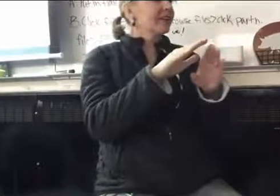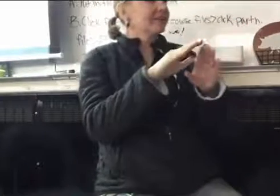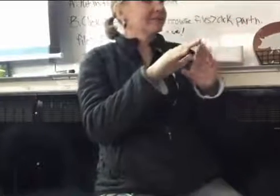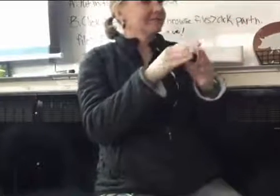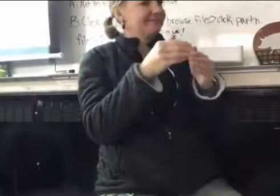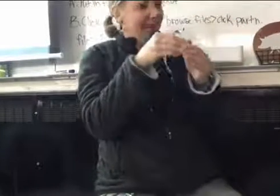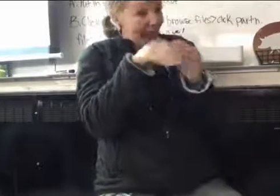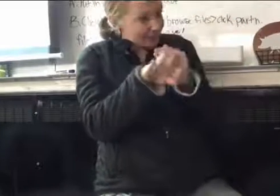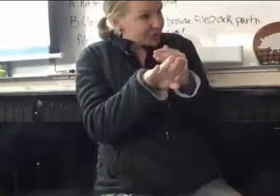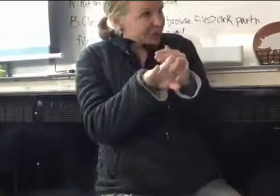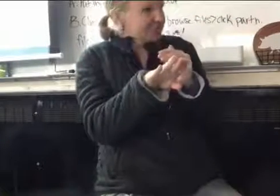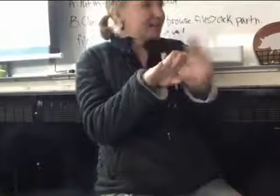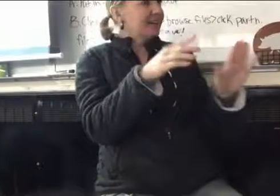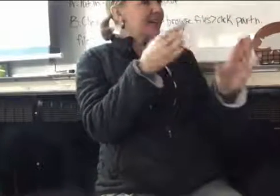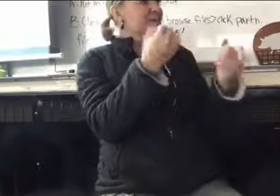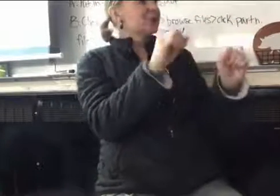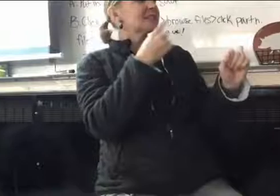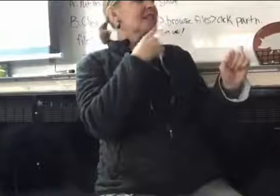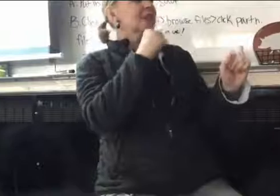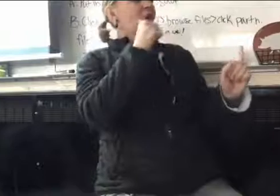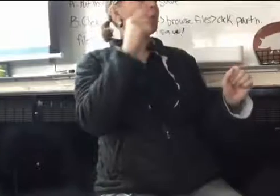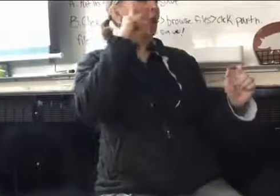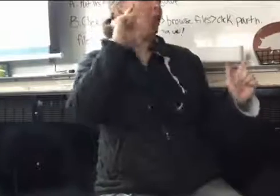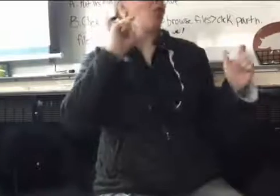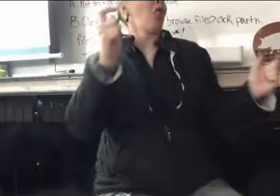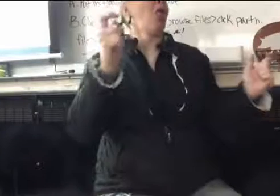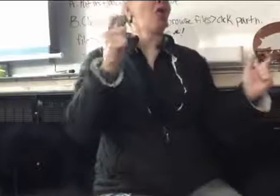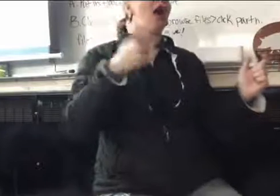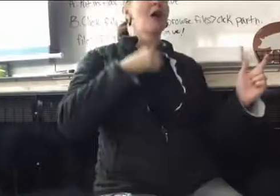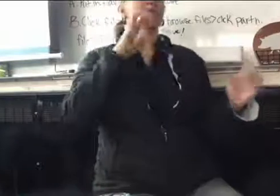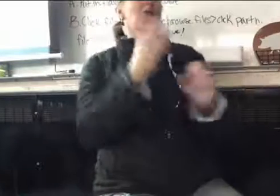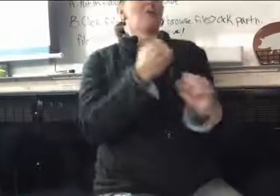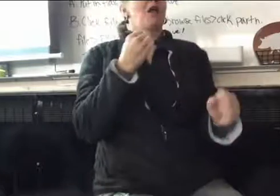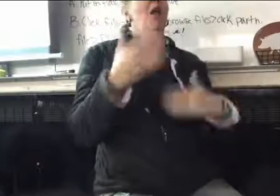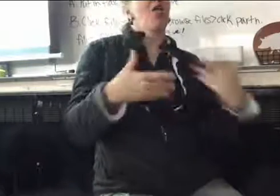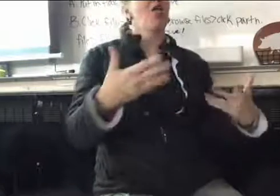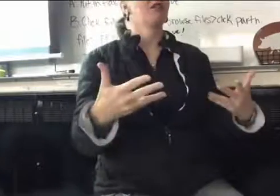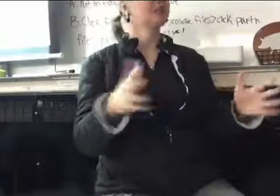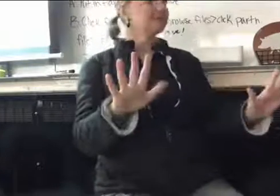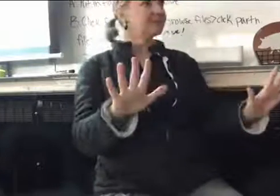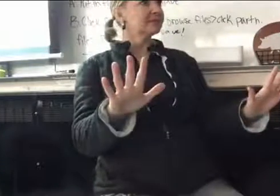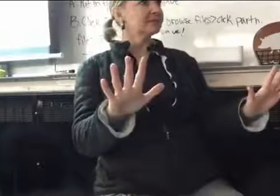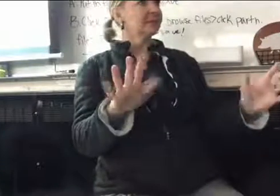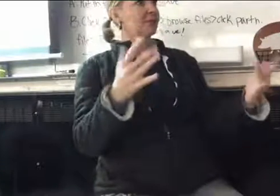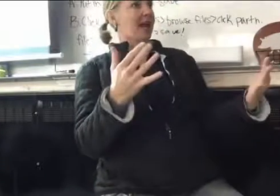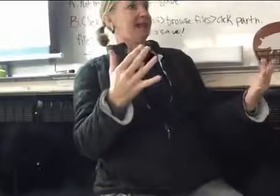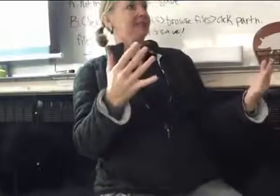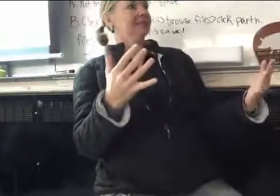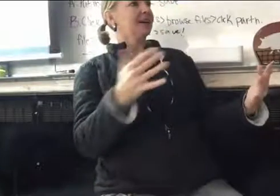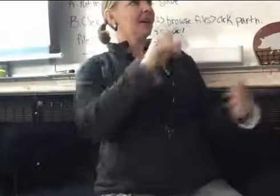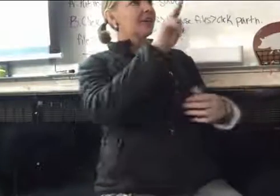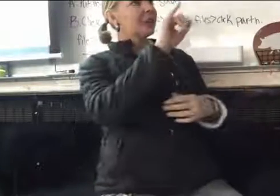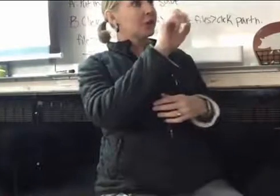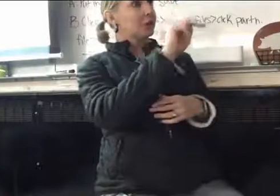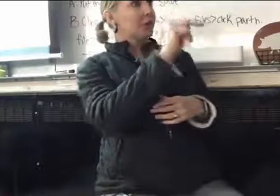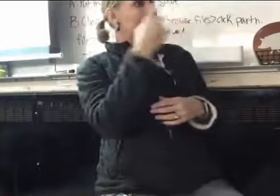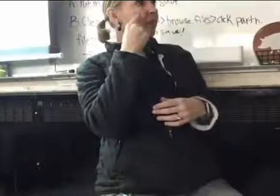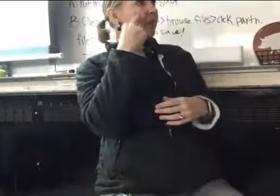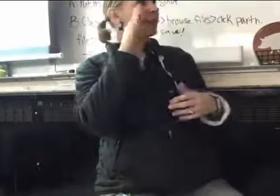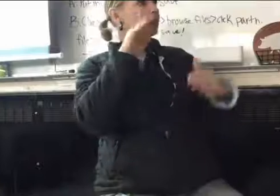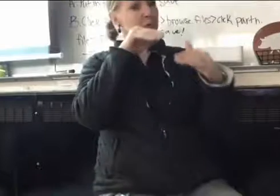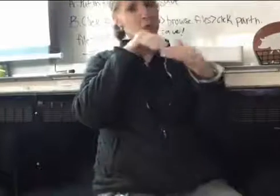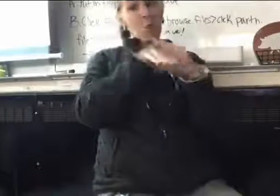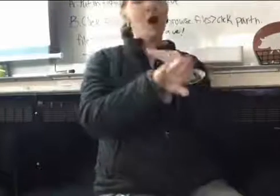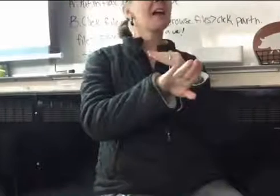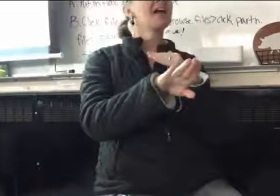right? They're trying to say, don't get cocky and go in there and say that you're going to win this battle. Really, the Union thought that they were going to walk